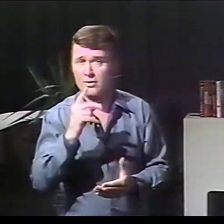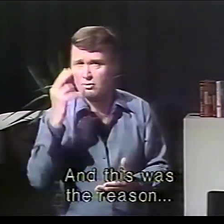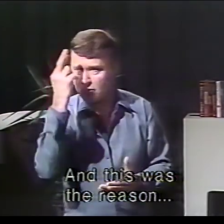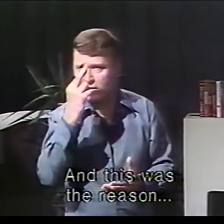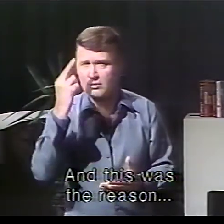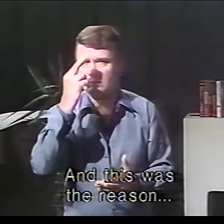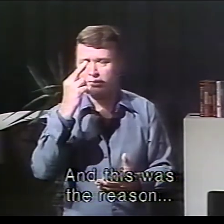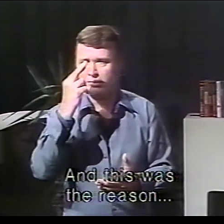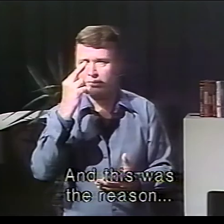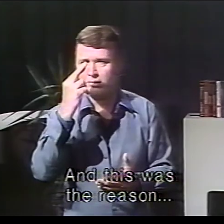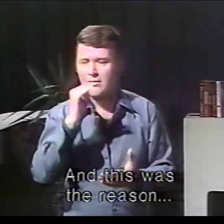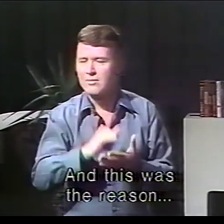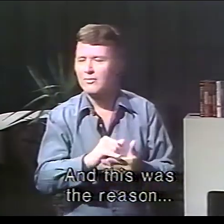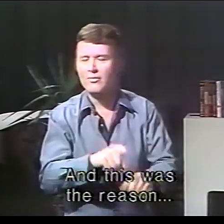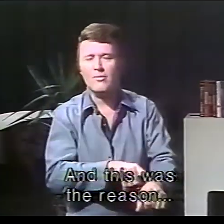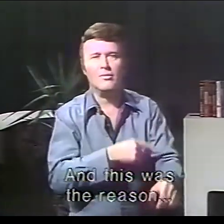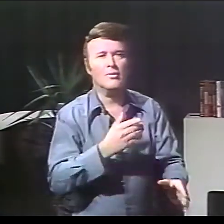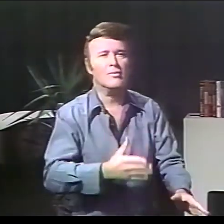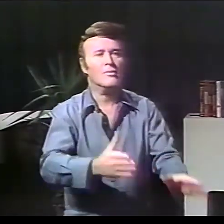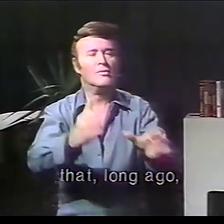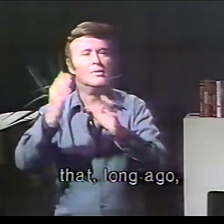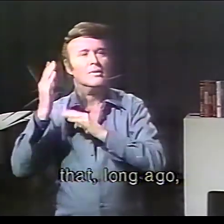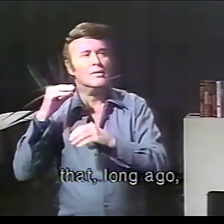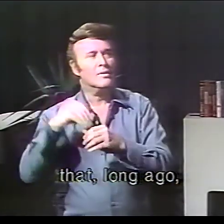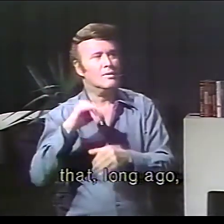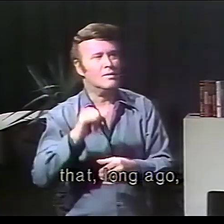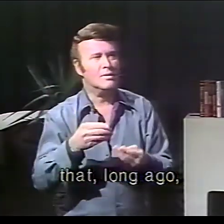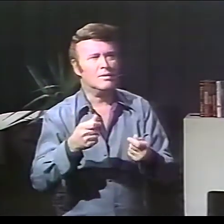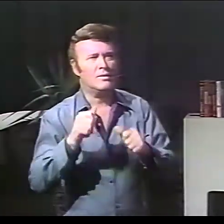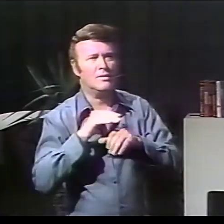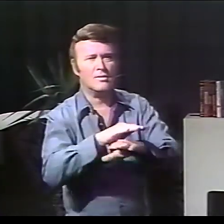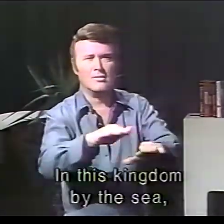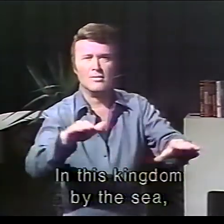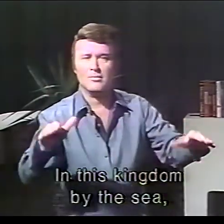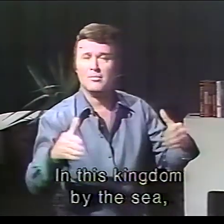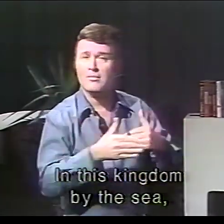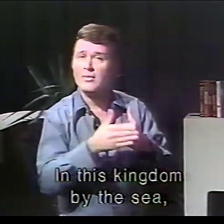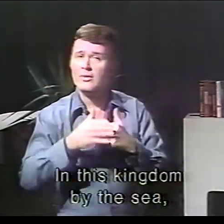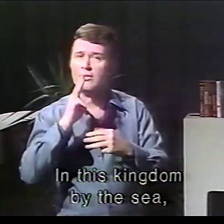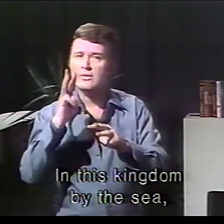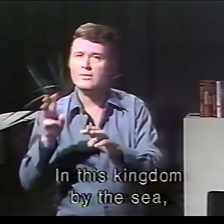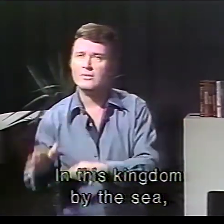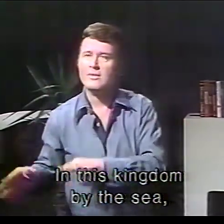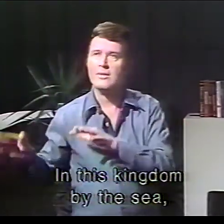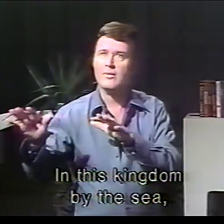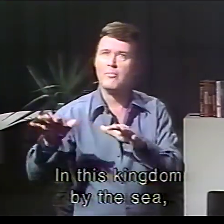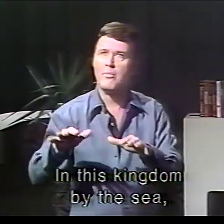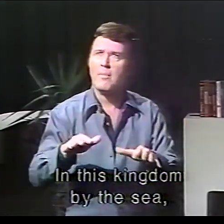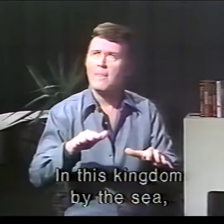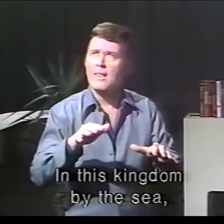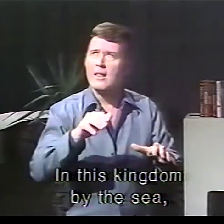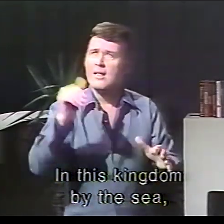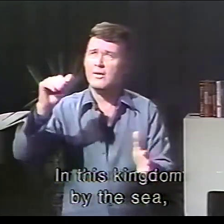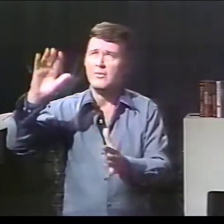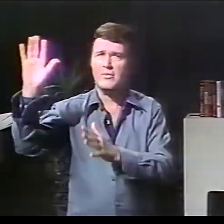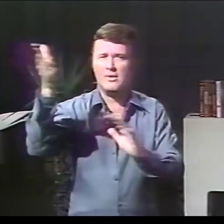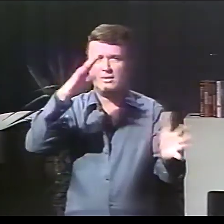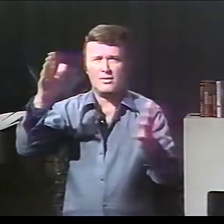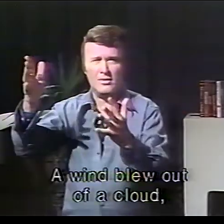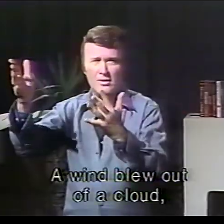And this was the reason that long ago in this kingdom by the sea, a wind